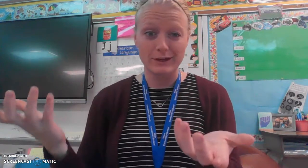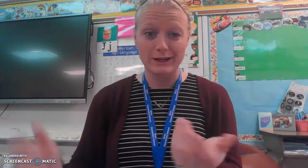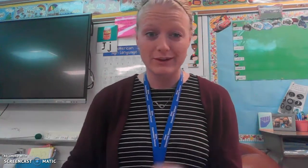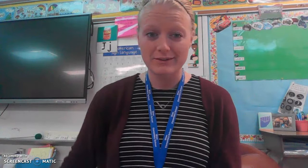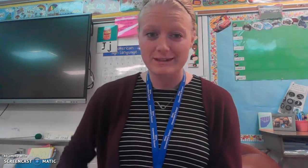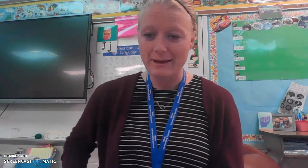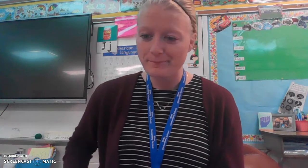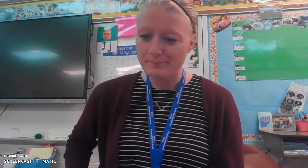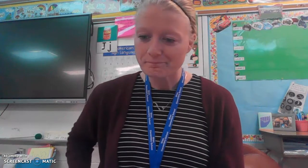walking around outside.